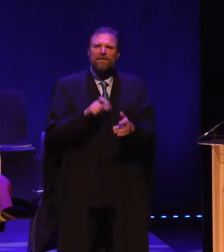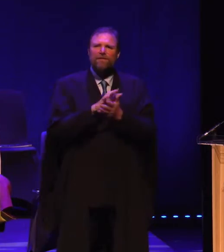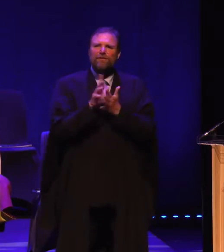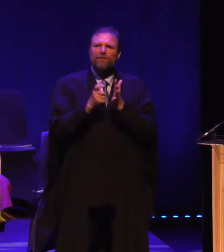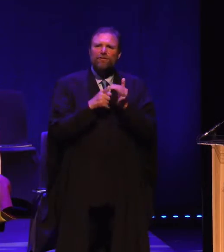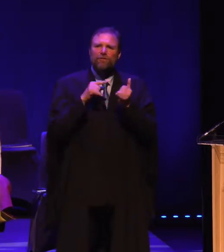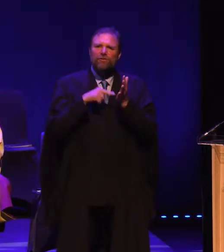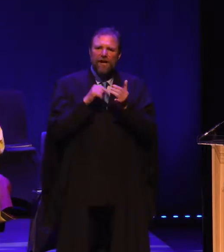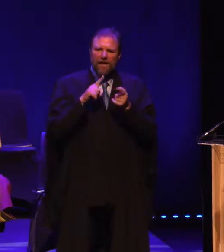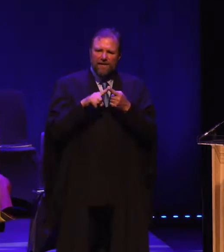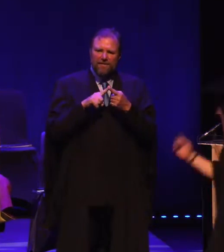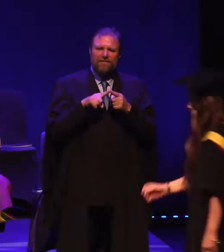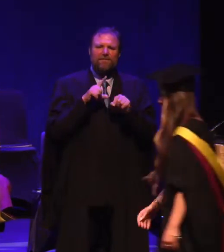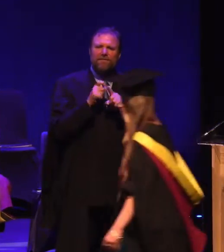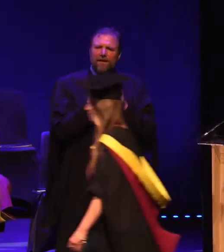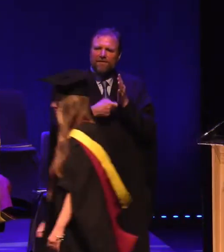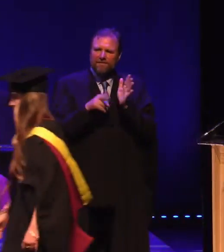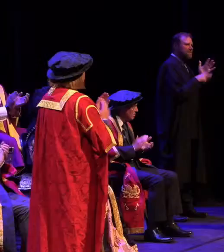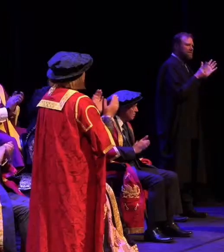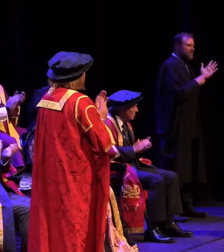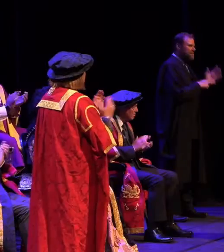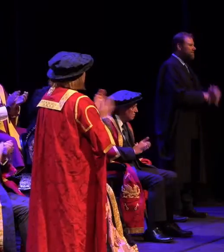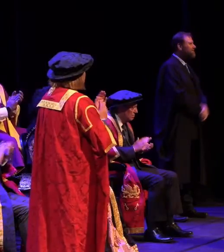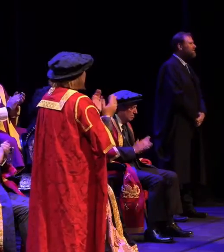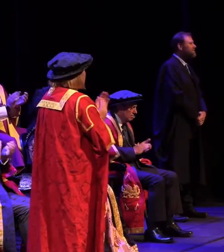Charlotte Garten.